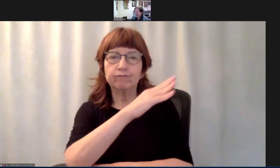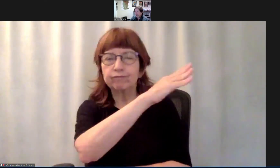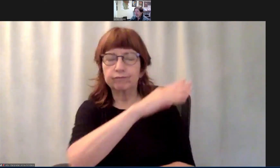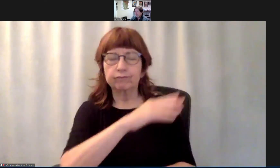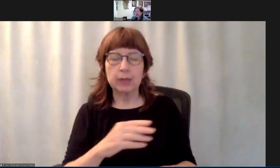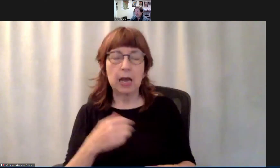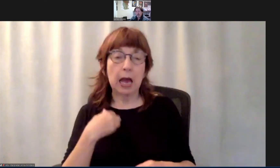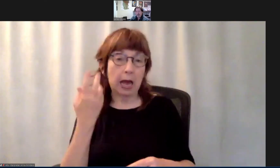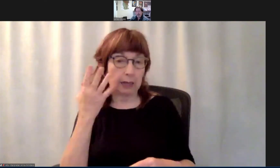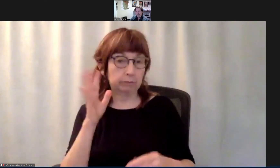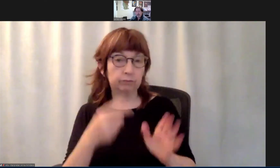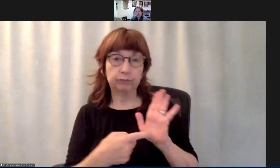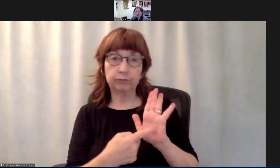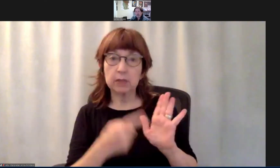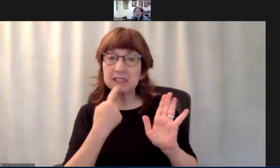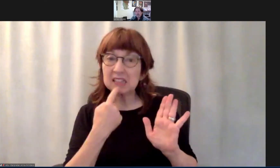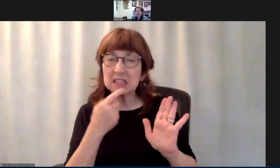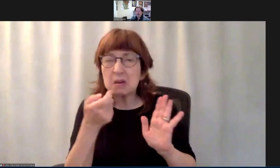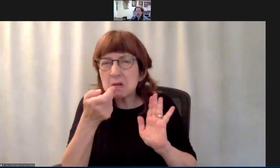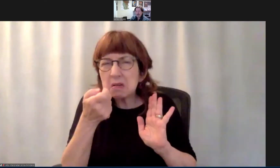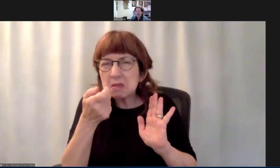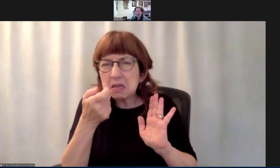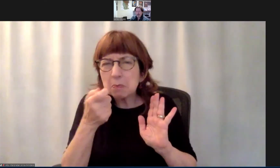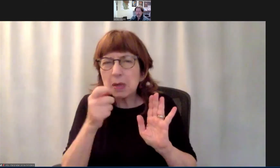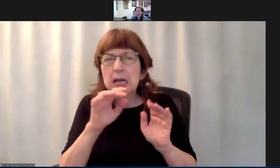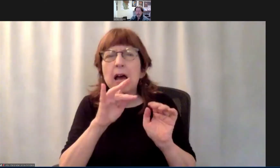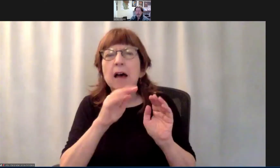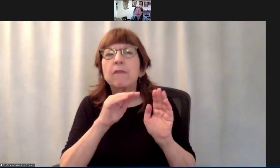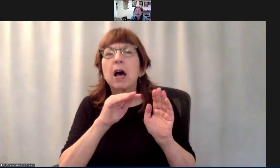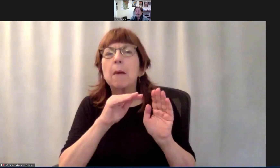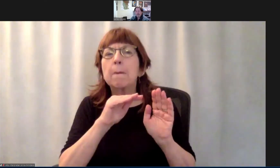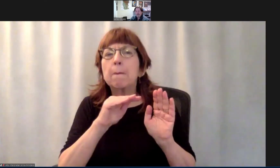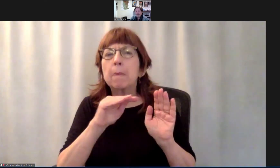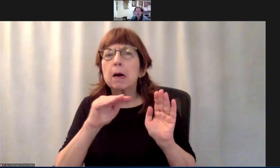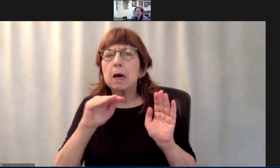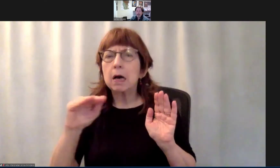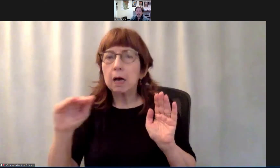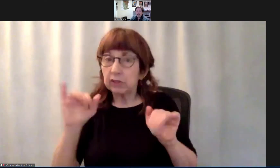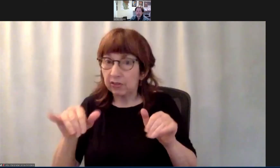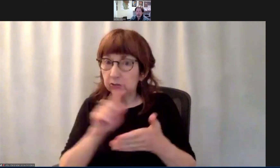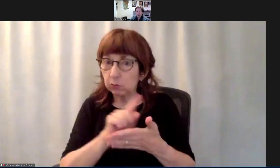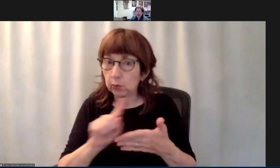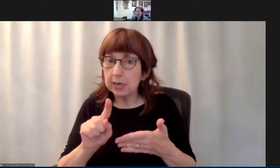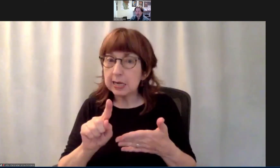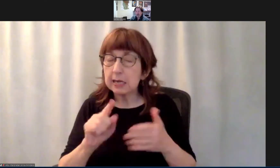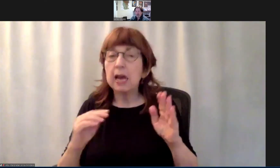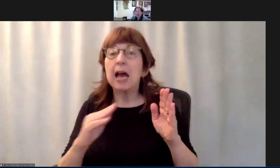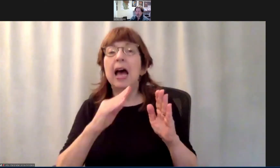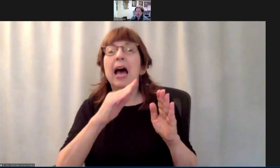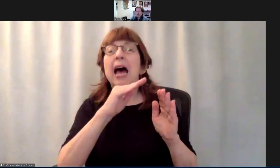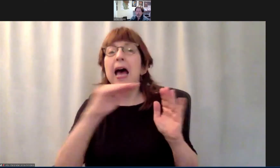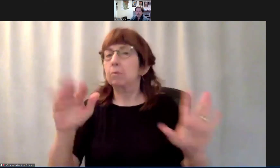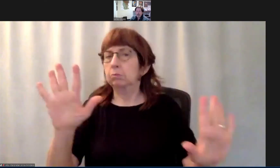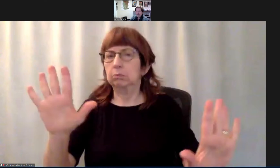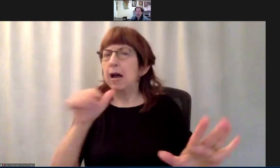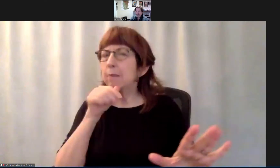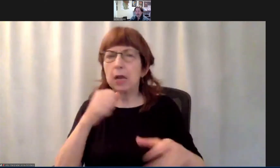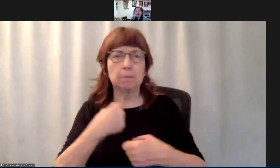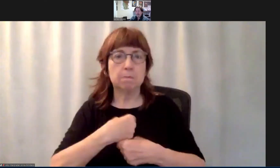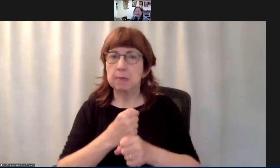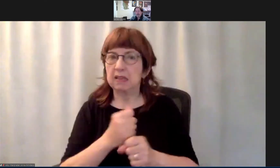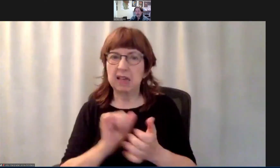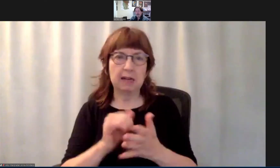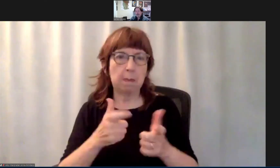out that there was a little bit of a pause apparently this week, and I don't want to make a huge deal about